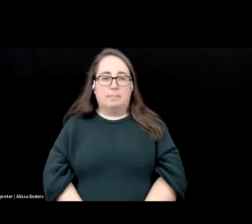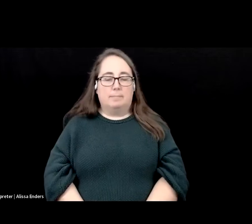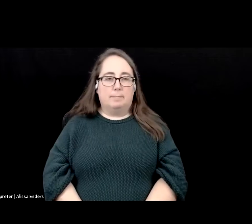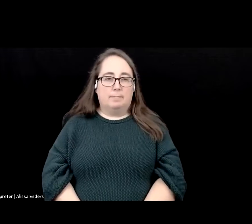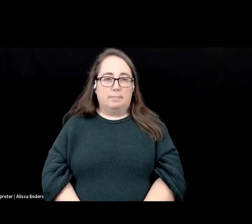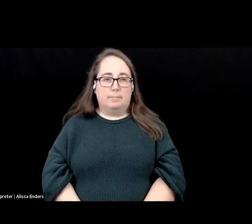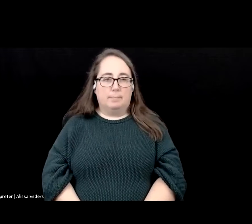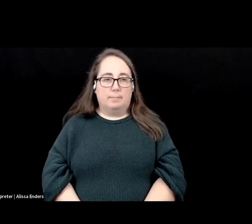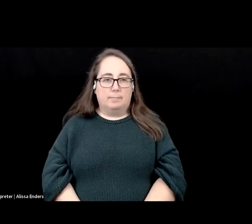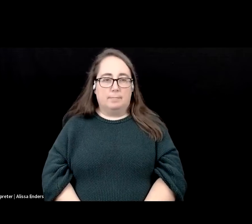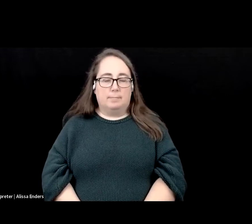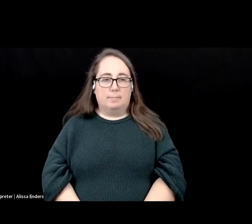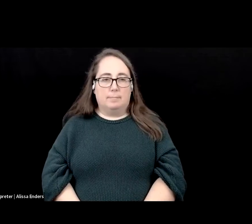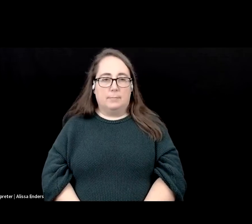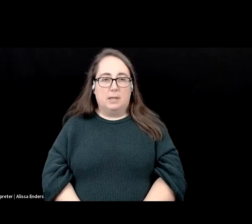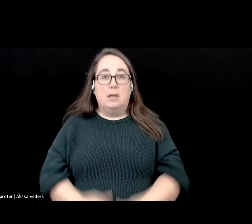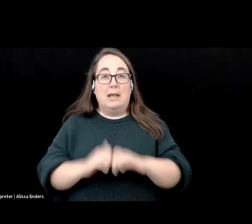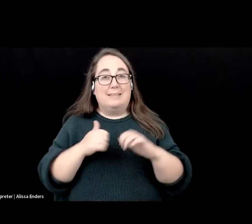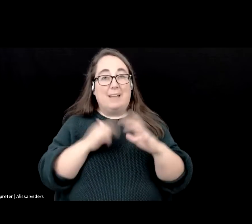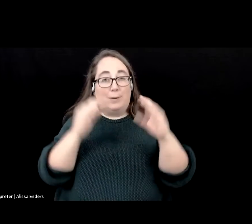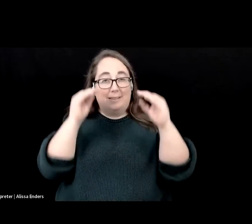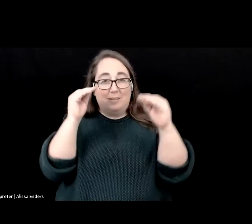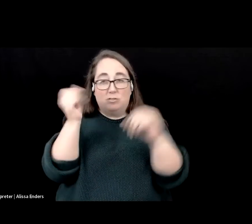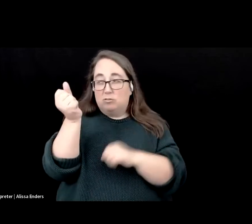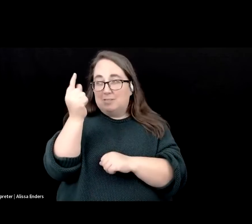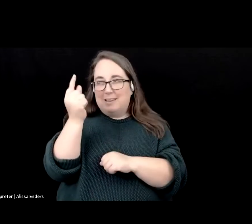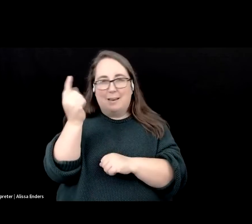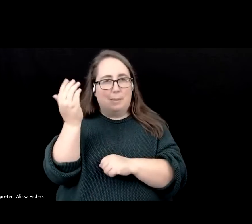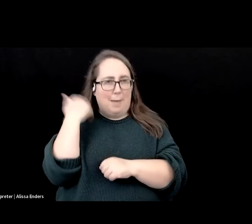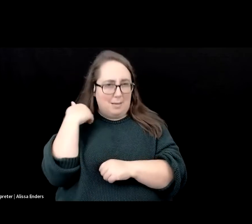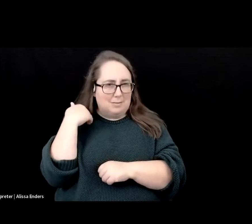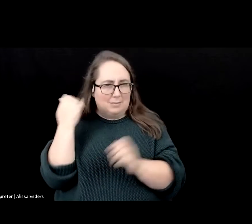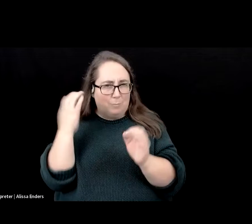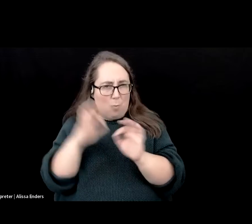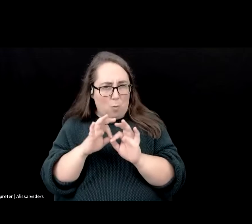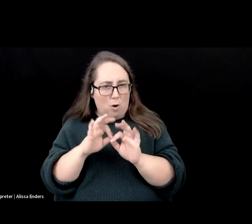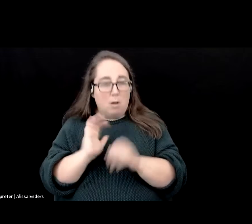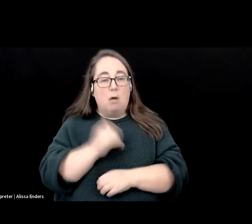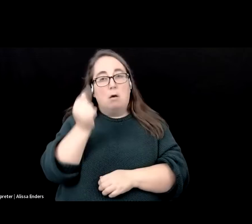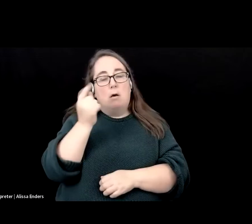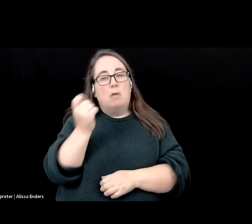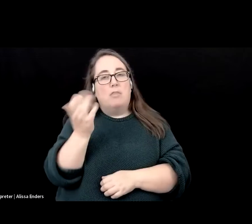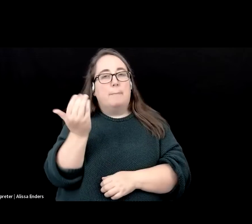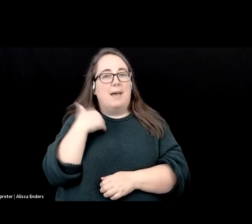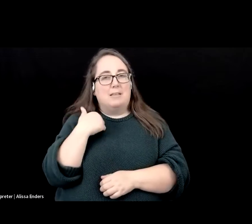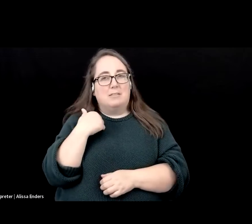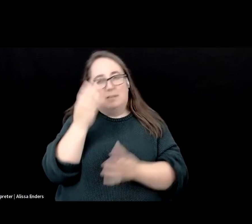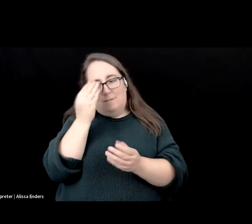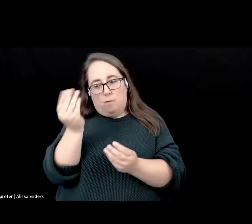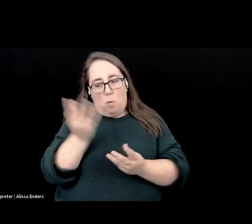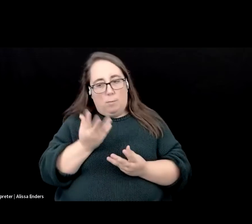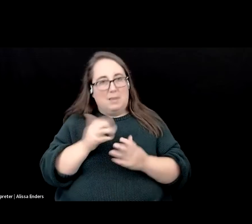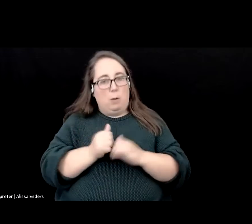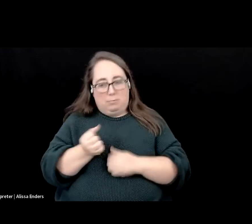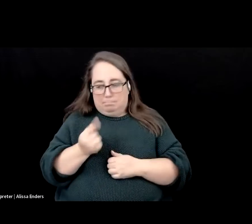Ultimately, it matters how we teach and understand the past. Our understanding of the past informs how we understand